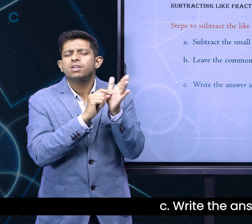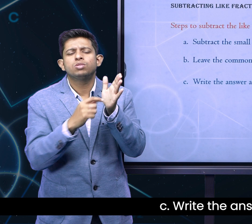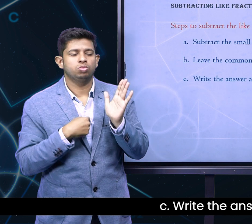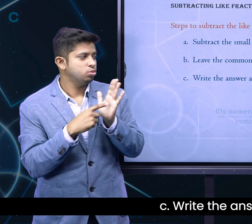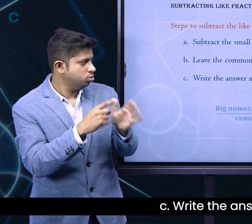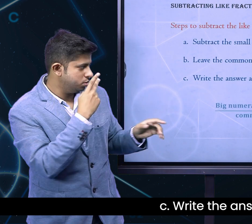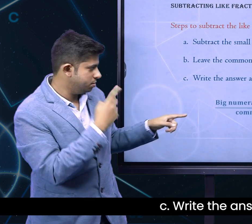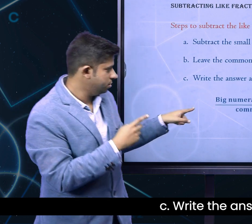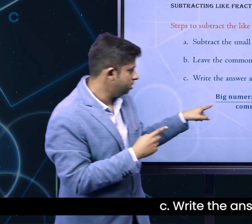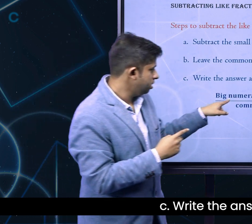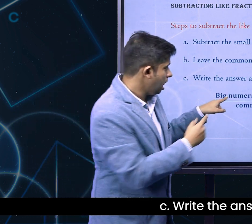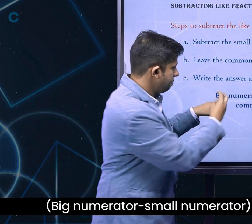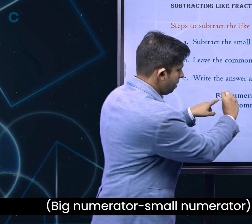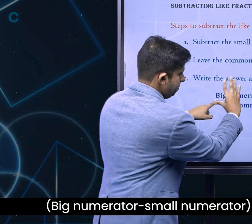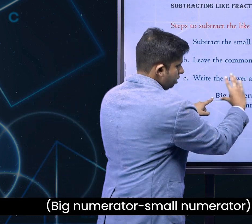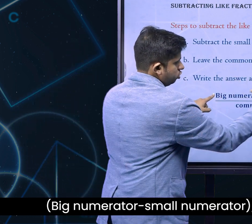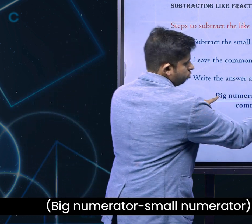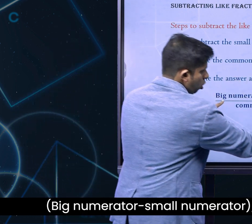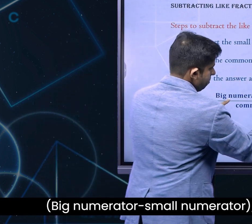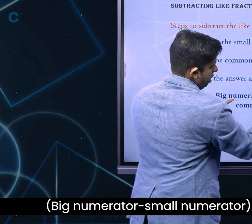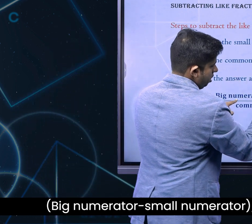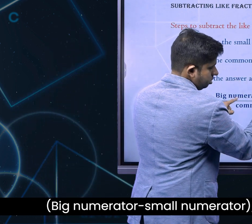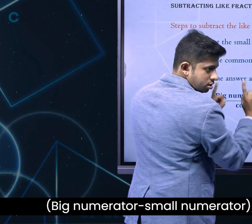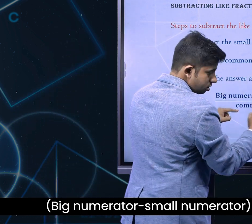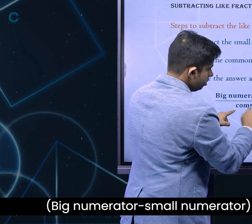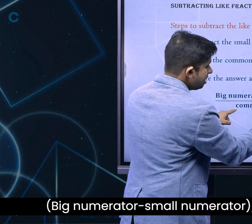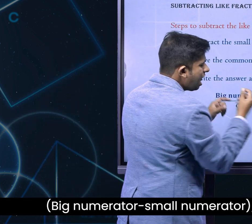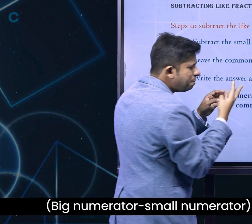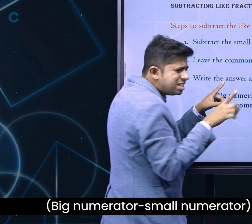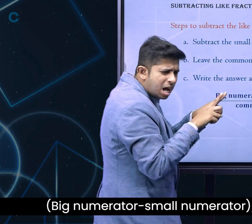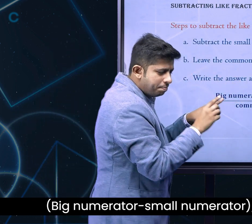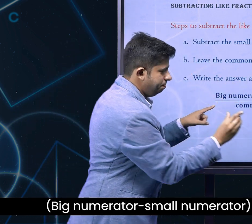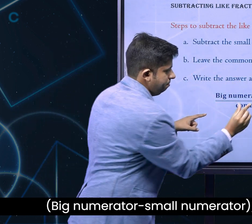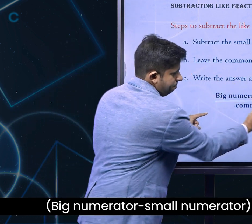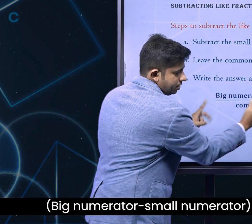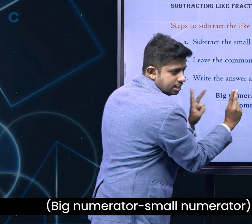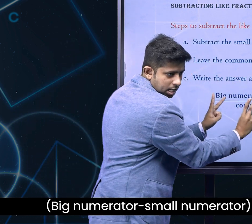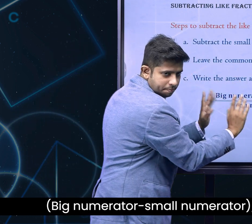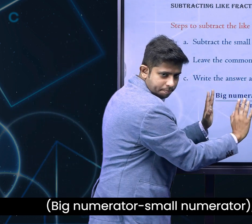Write the answer as big numerator minus small numerator by common denominator.